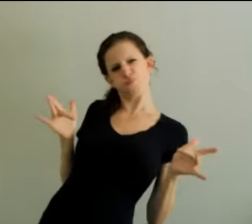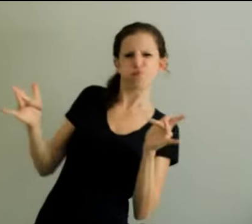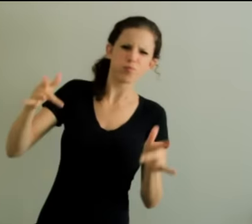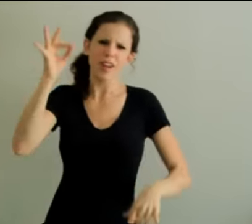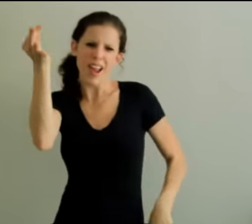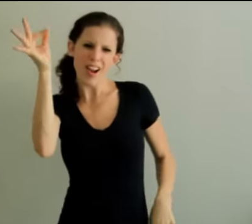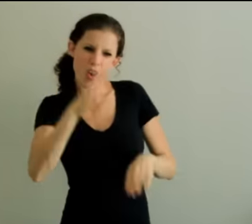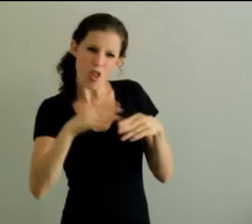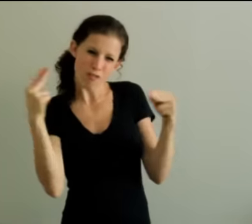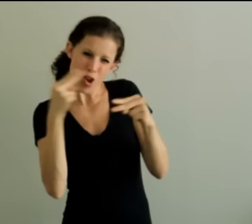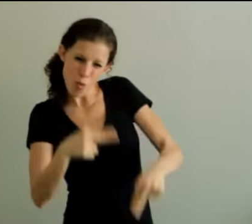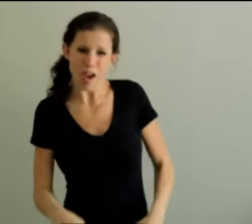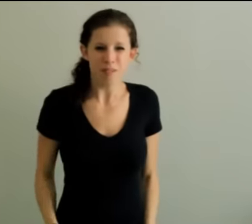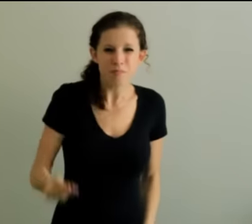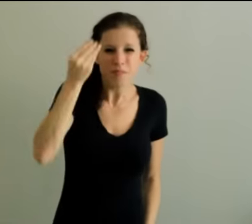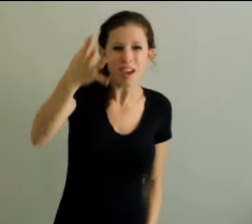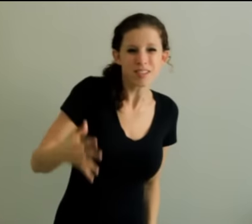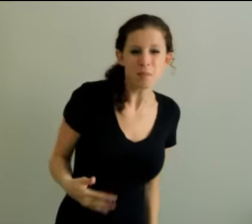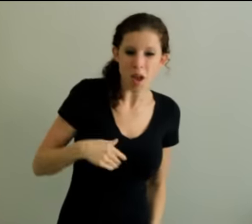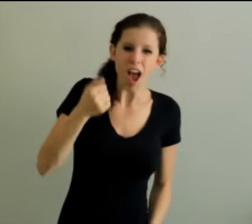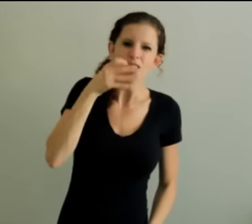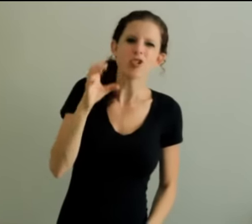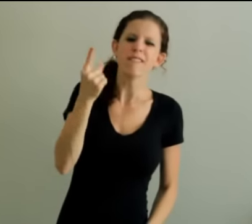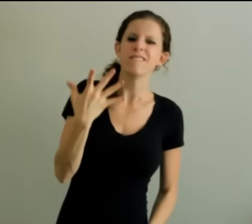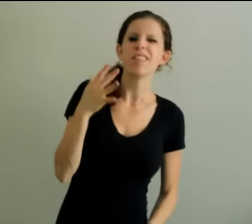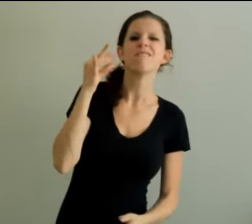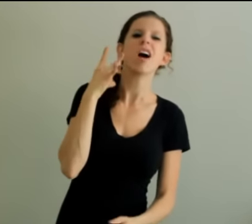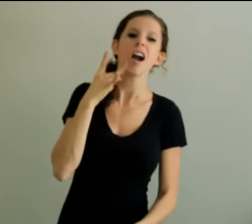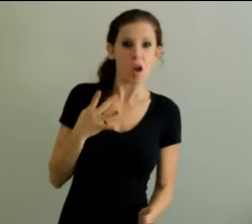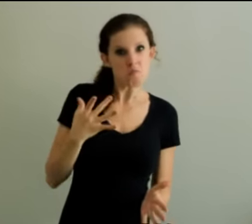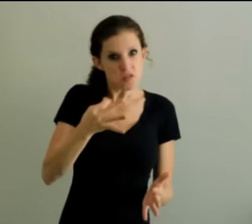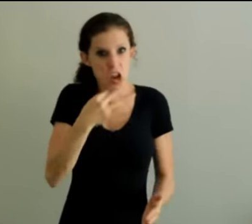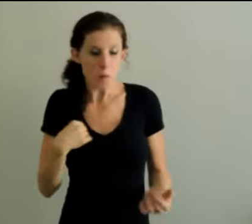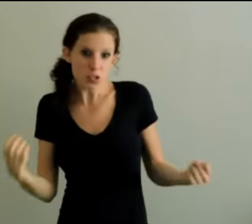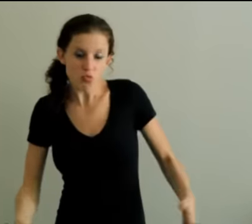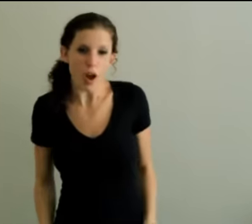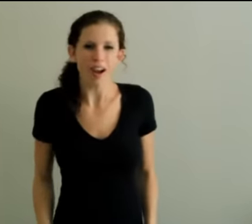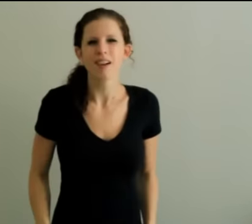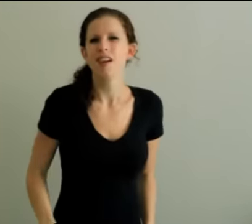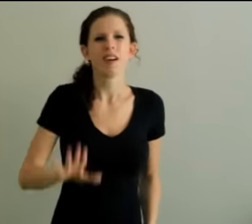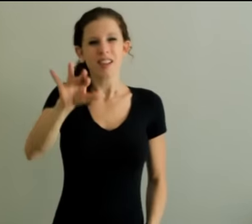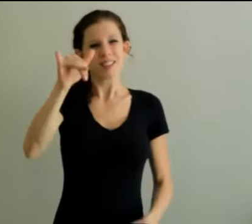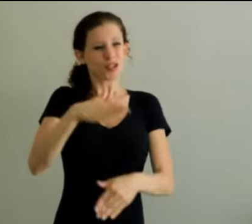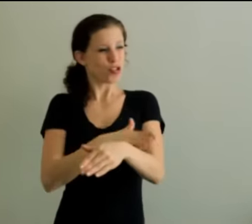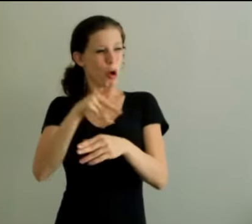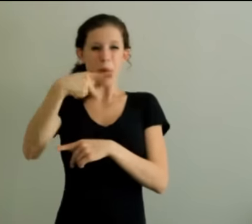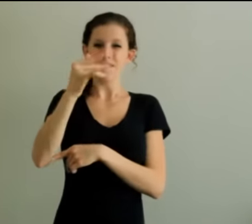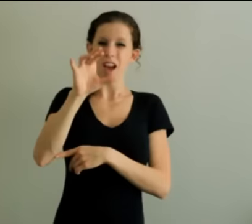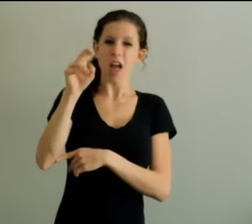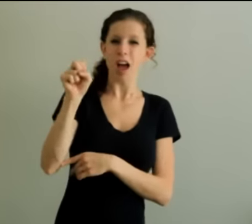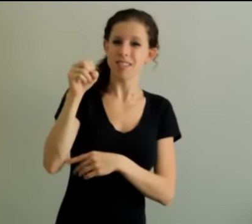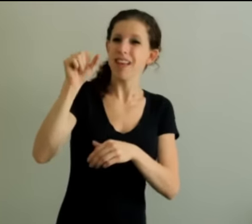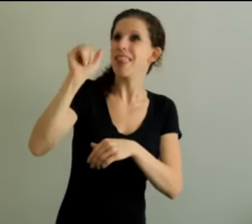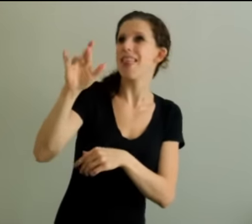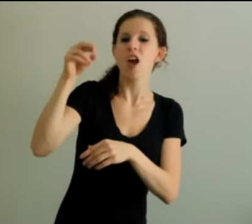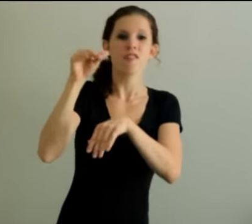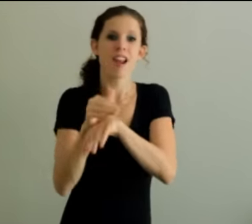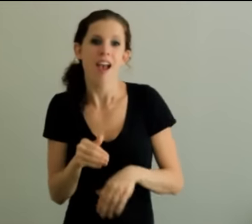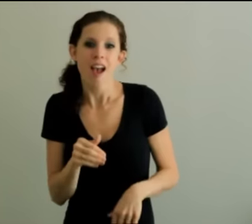now I'm doing 90 on the freeway Hey Slim I drank a fifth of vodka You dare me to drive You know the song by Bill Collins From the air of the